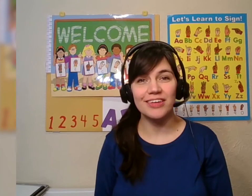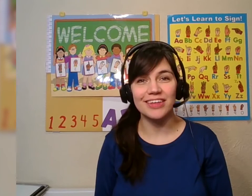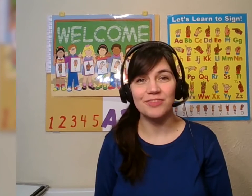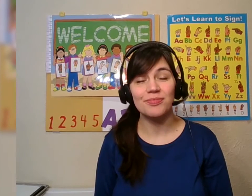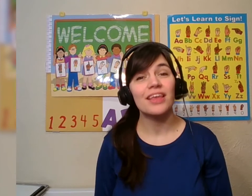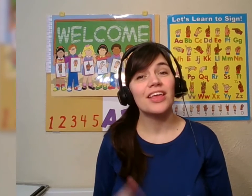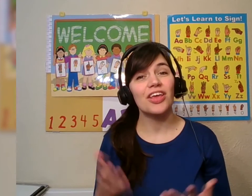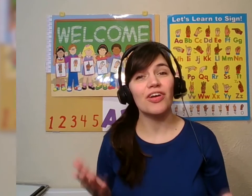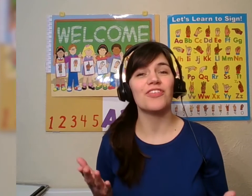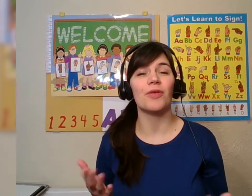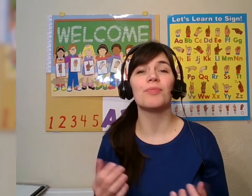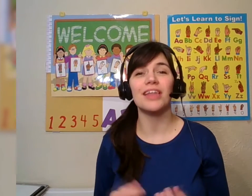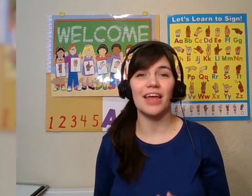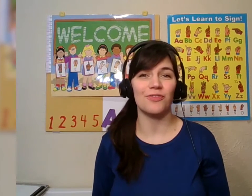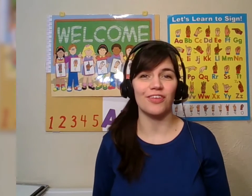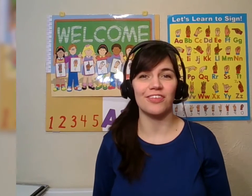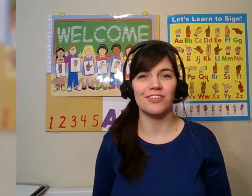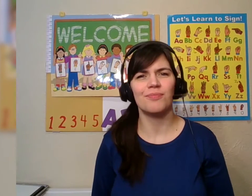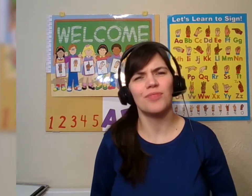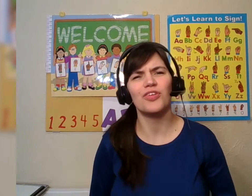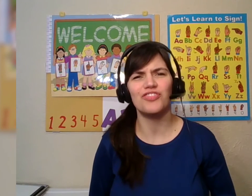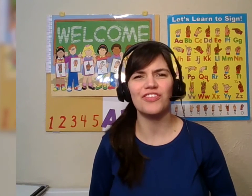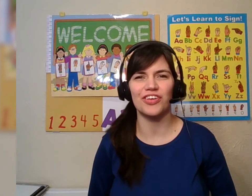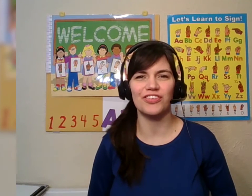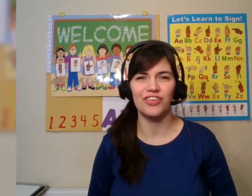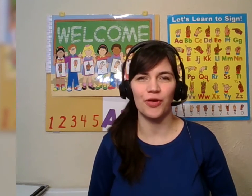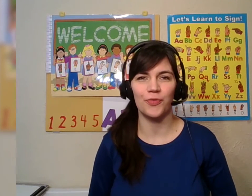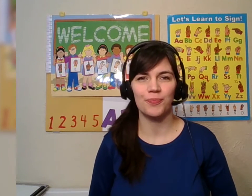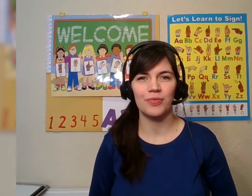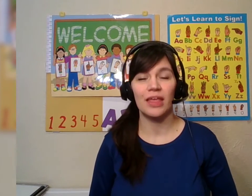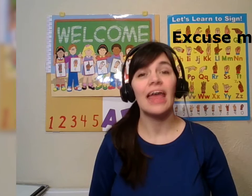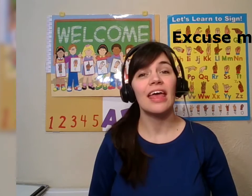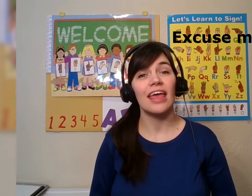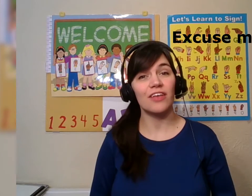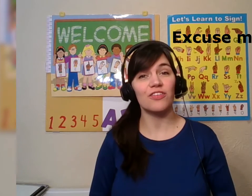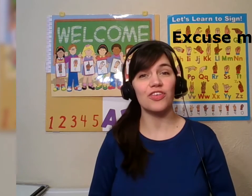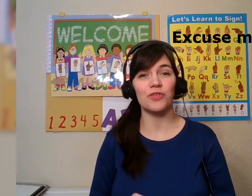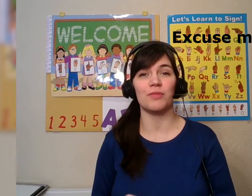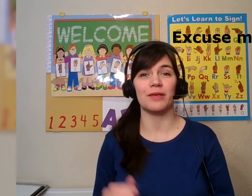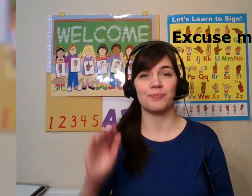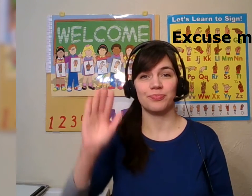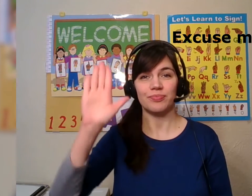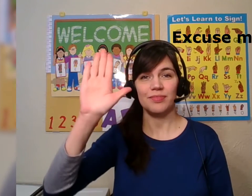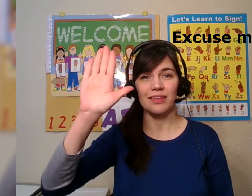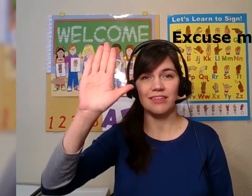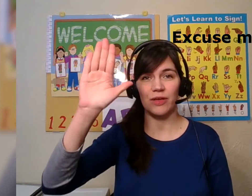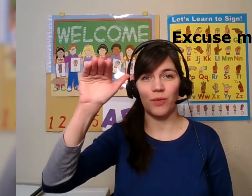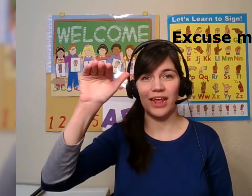Finally, here are some polite phrases that are just good to know. Excuse me. Take one